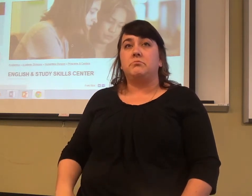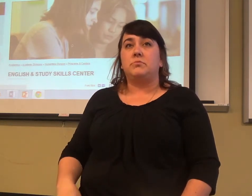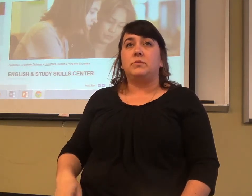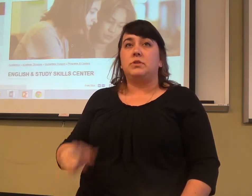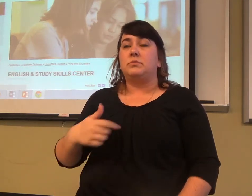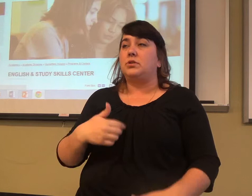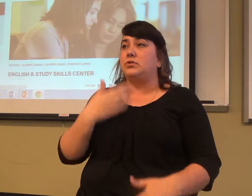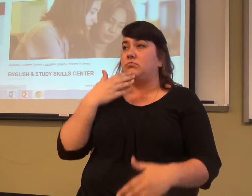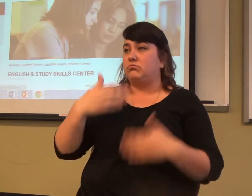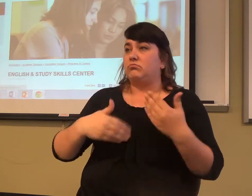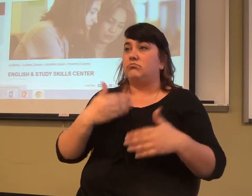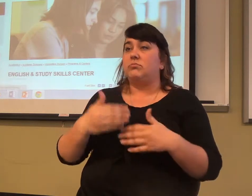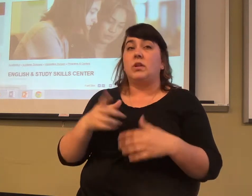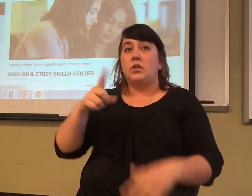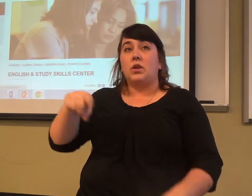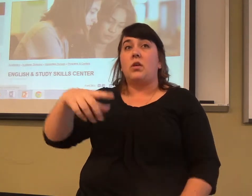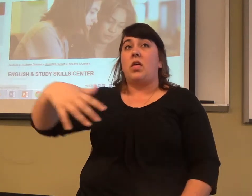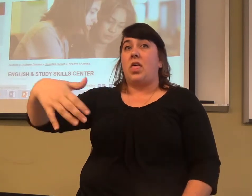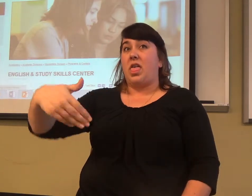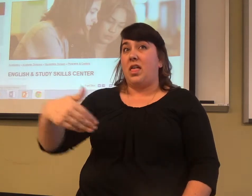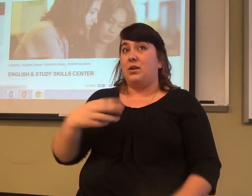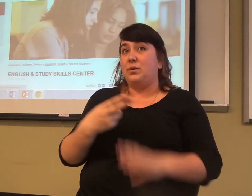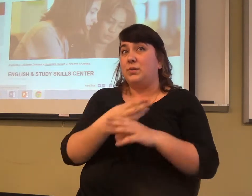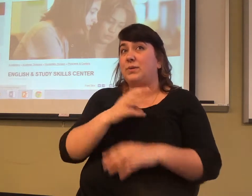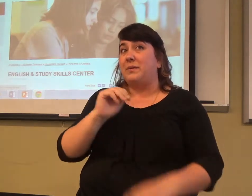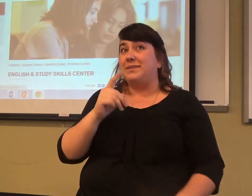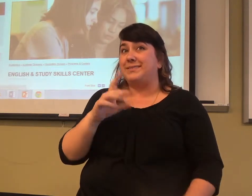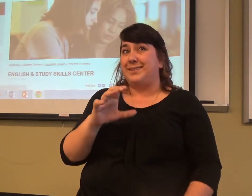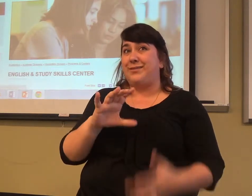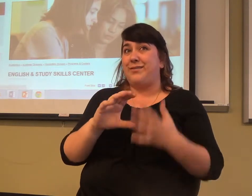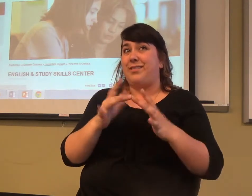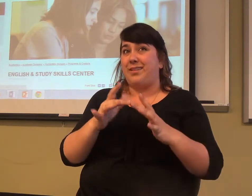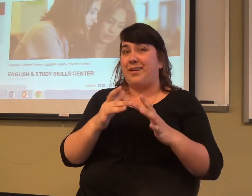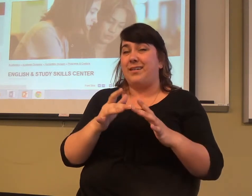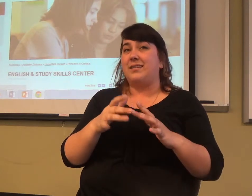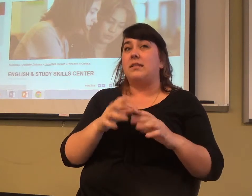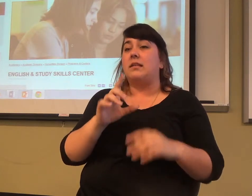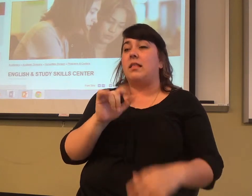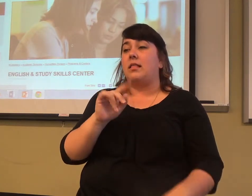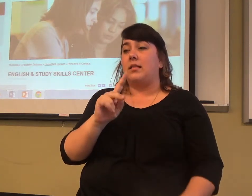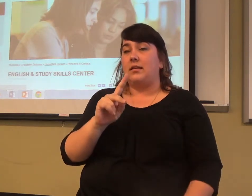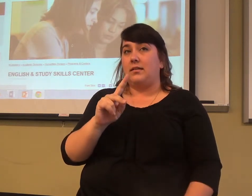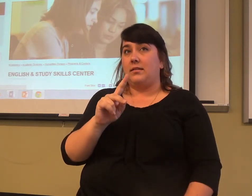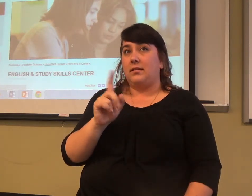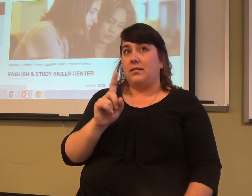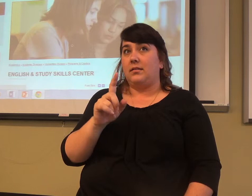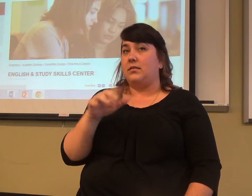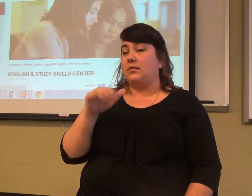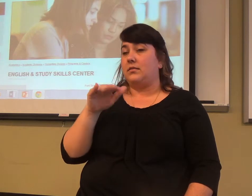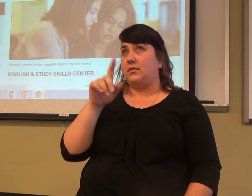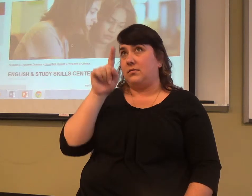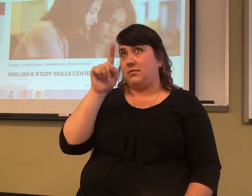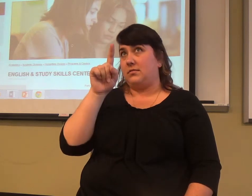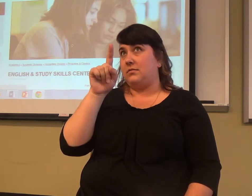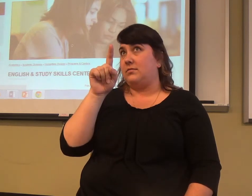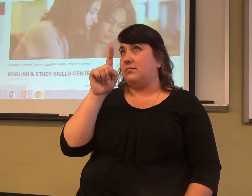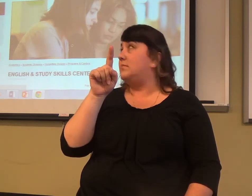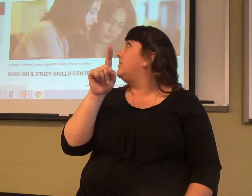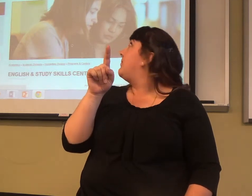space. For those of you that haven't used MPC Online, the link to get there is up here at the top of your